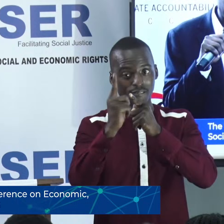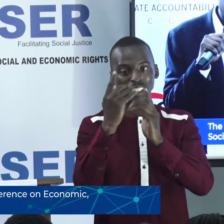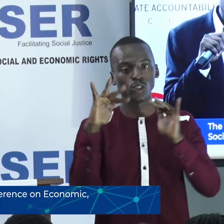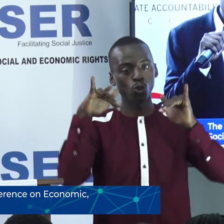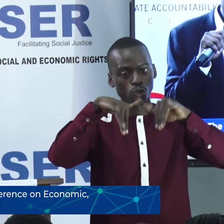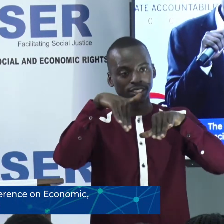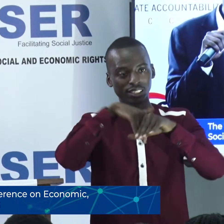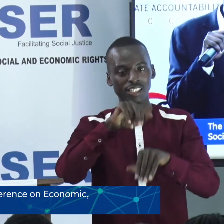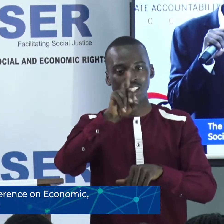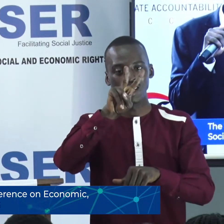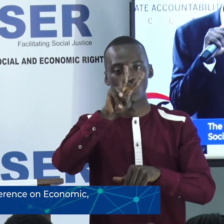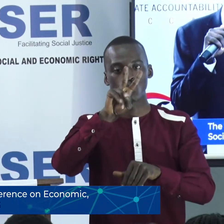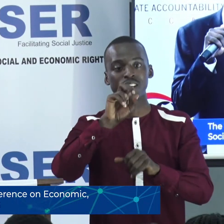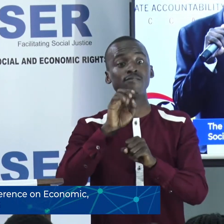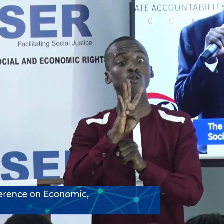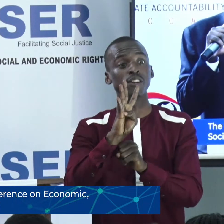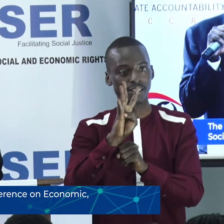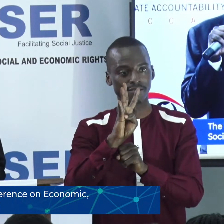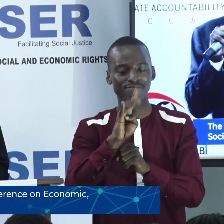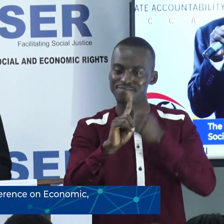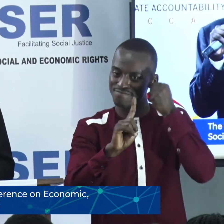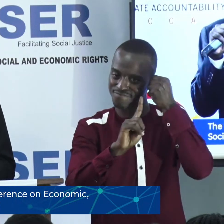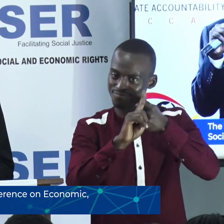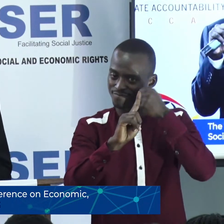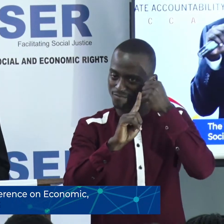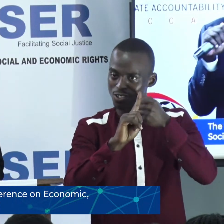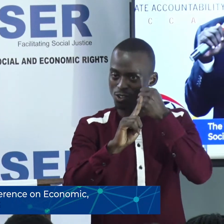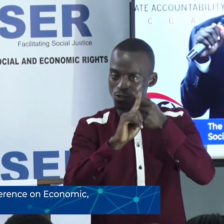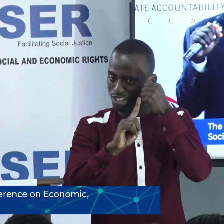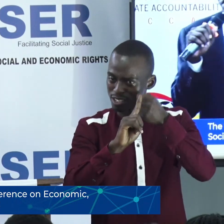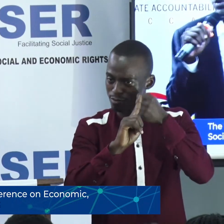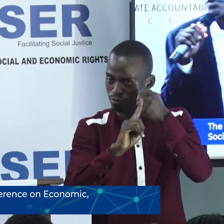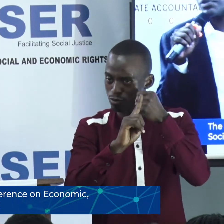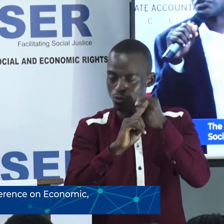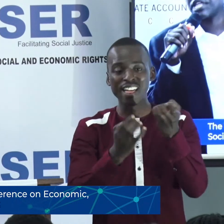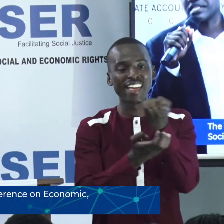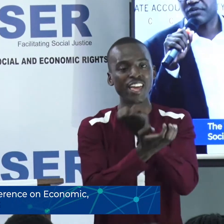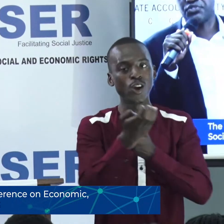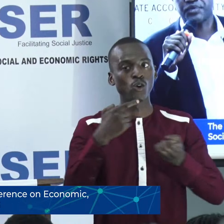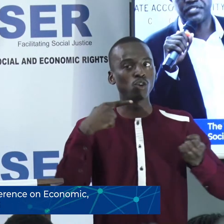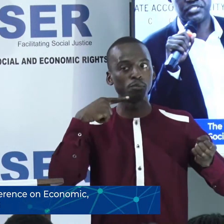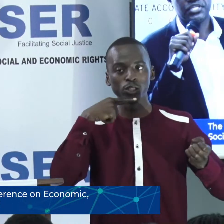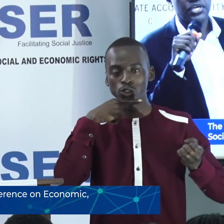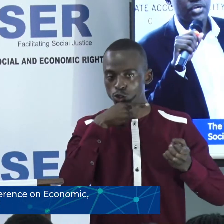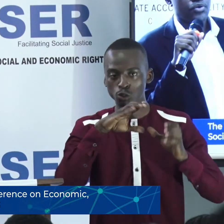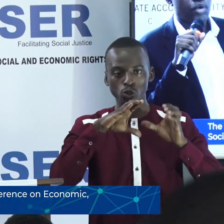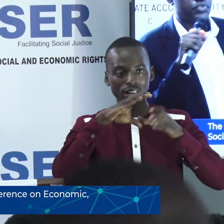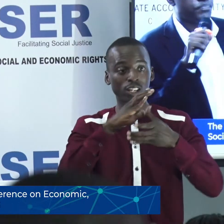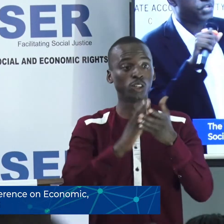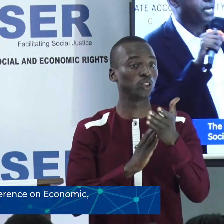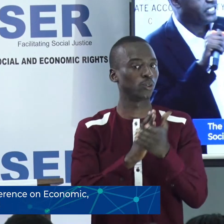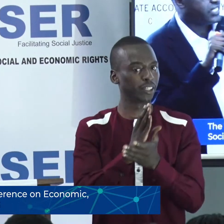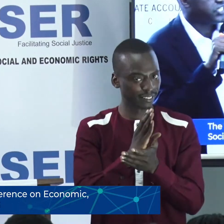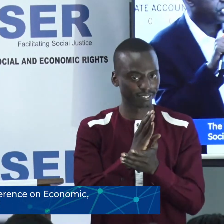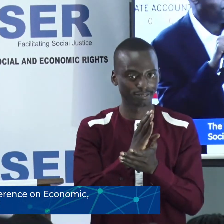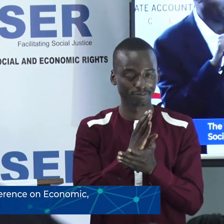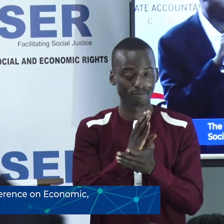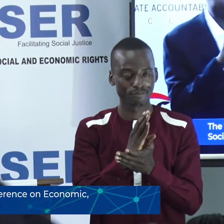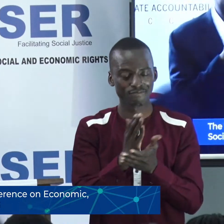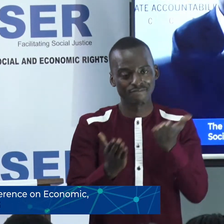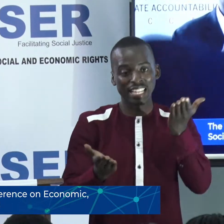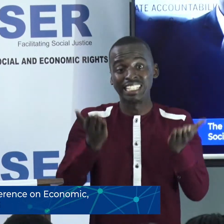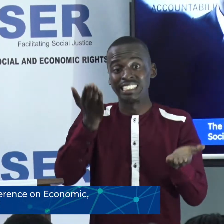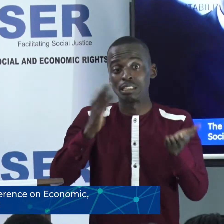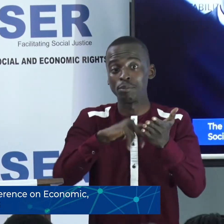2014 was to push for the justiciability of economic, social, and cultural rights. What we mean by